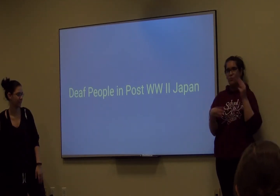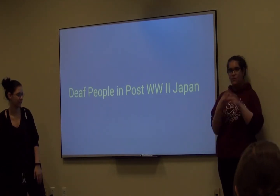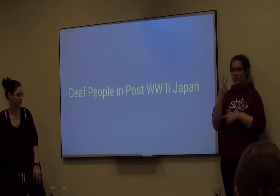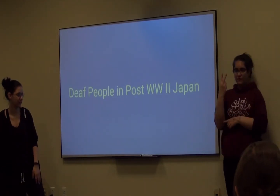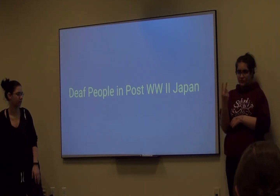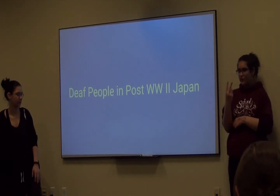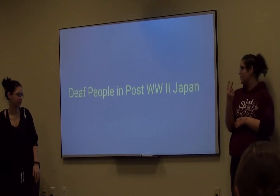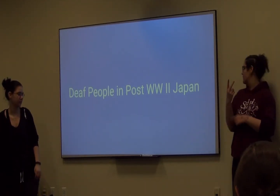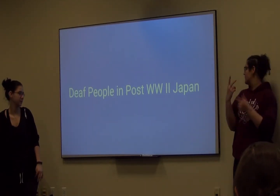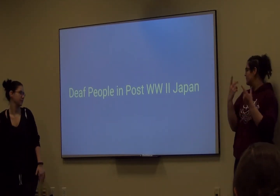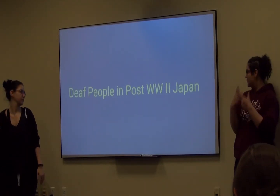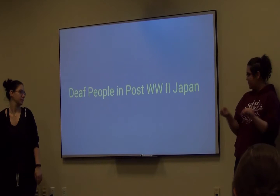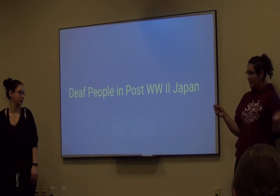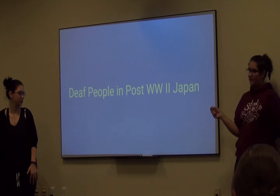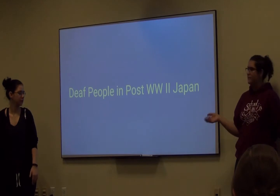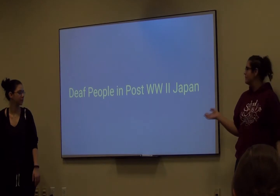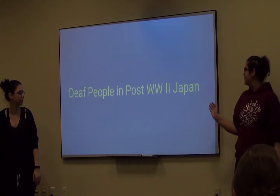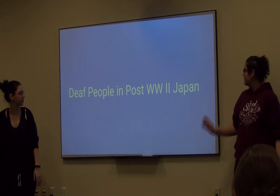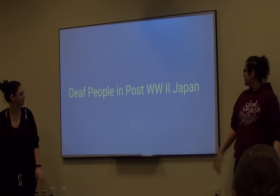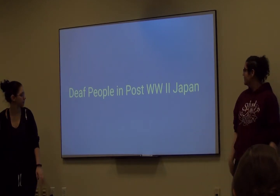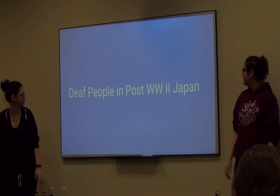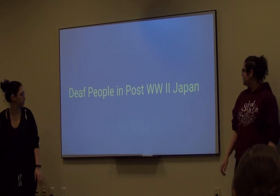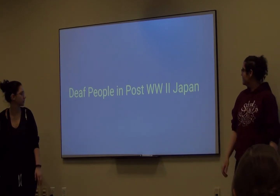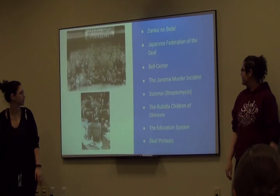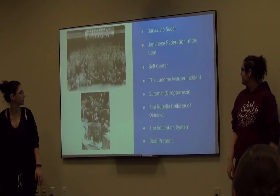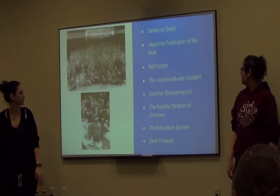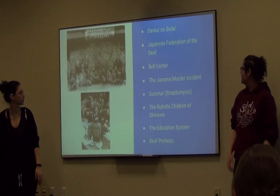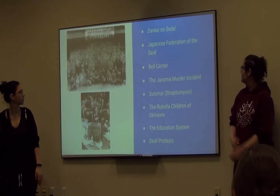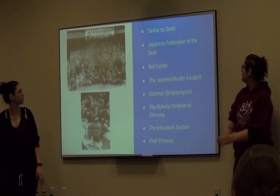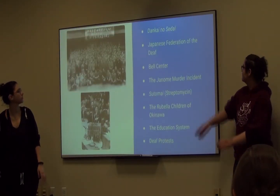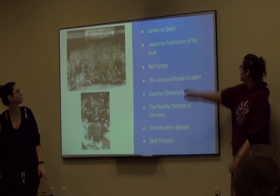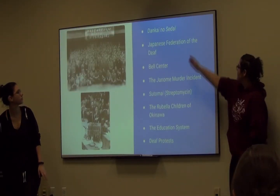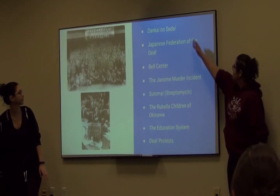Deaf people in Japan after World War II.